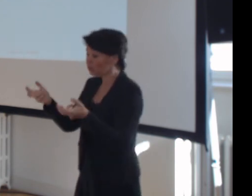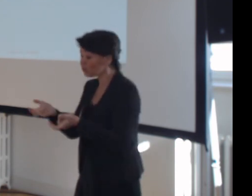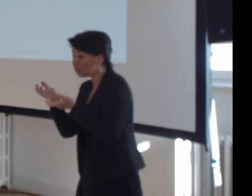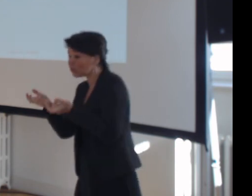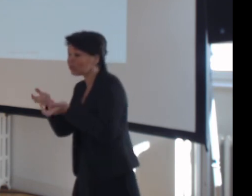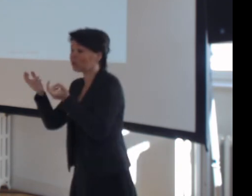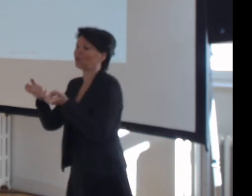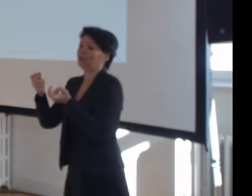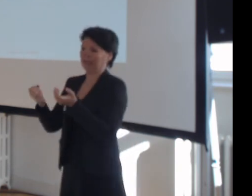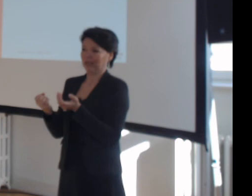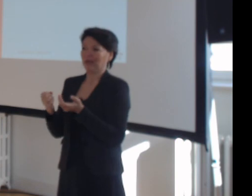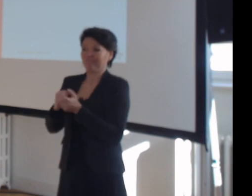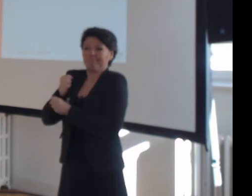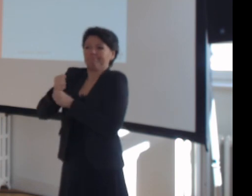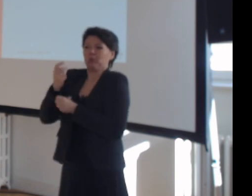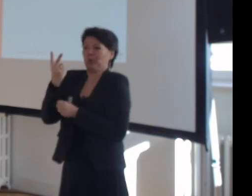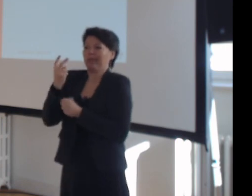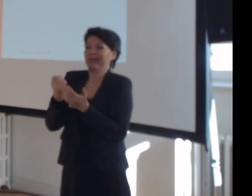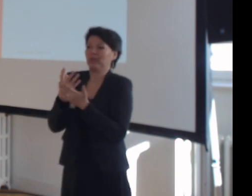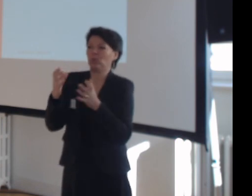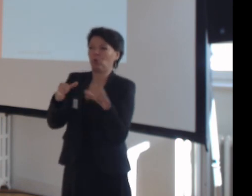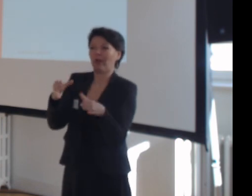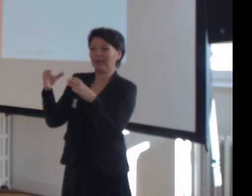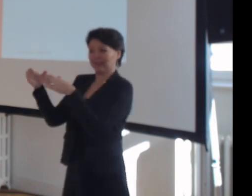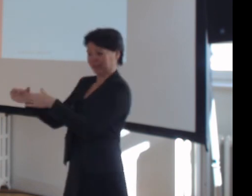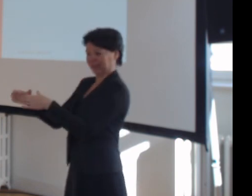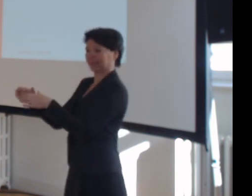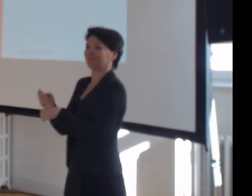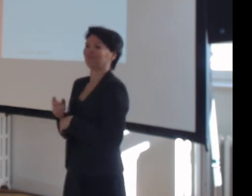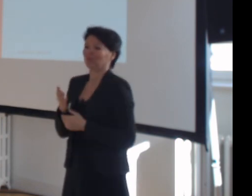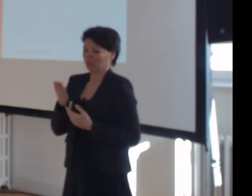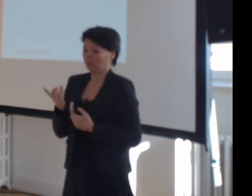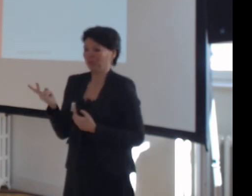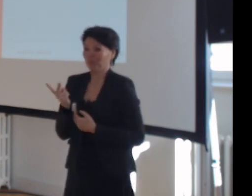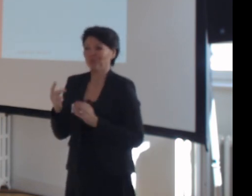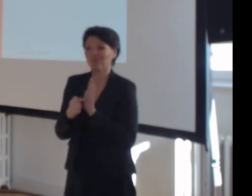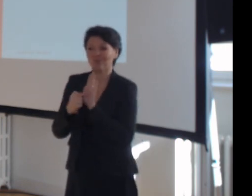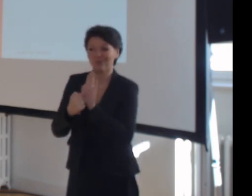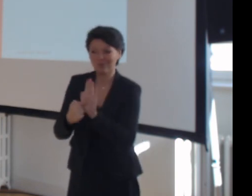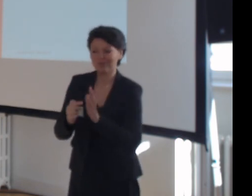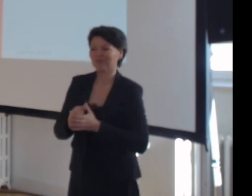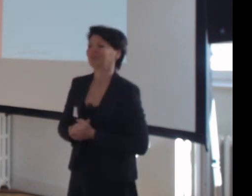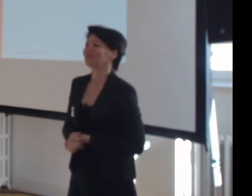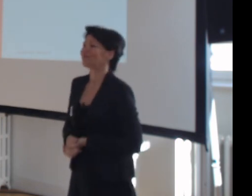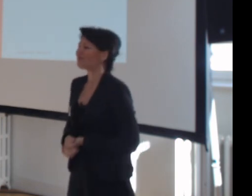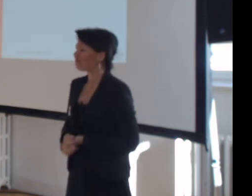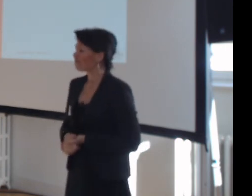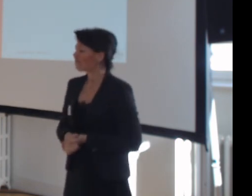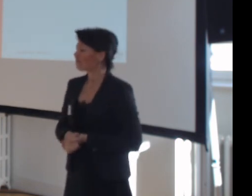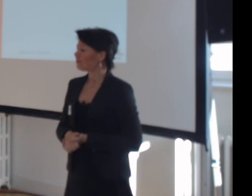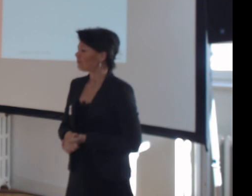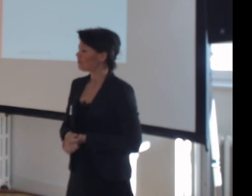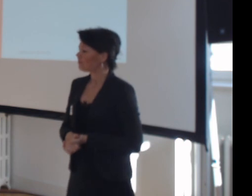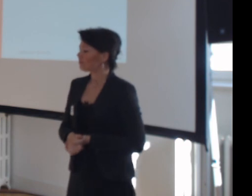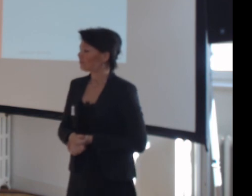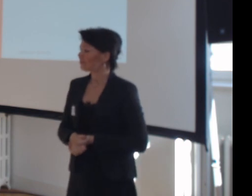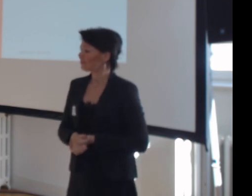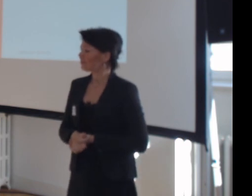the collections, as I already said, and I would like to go over them with you now.